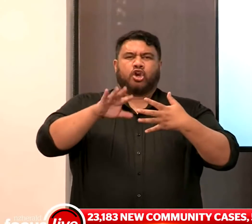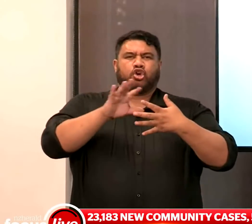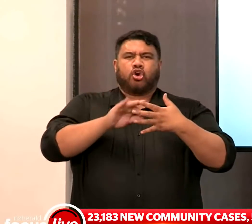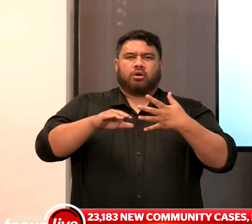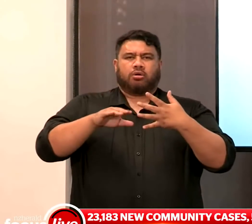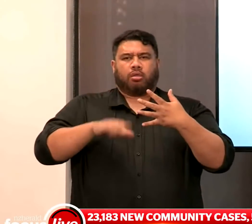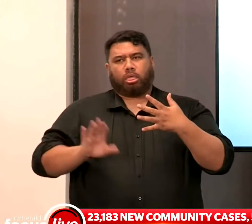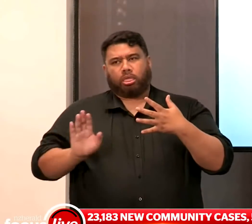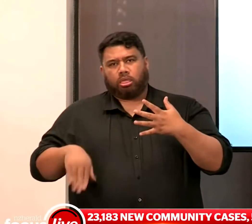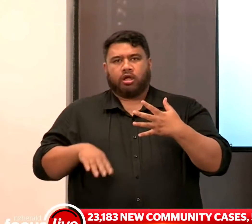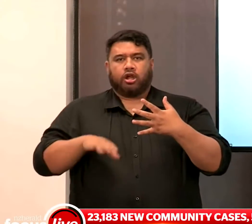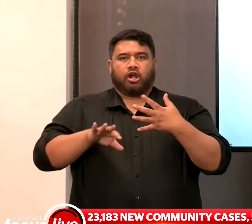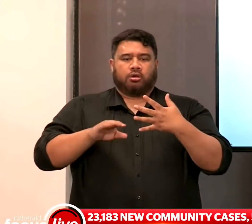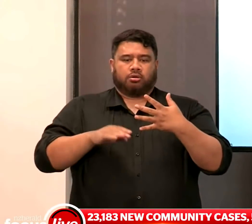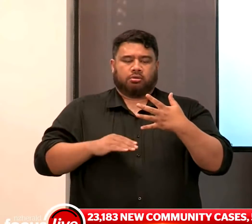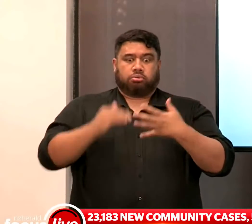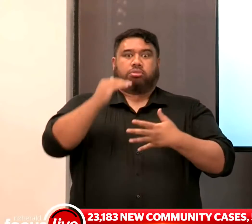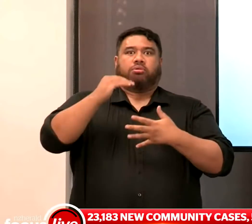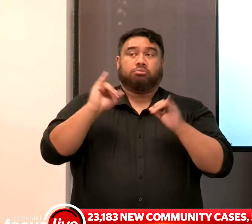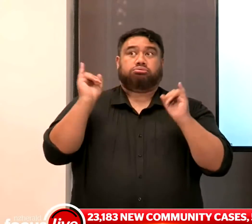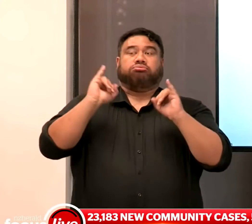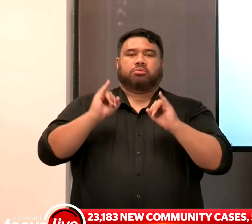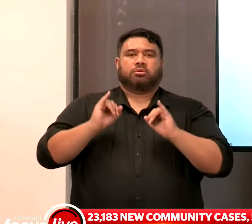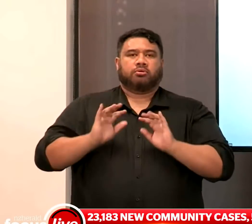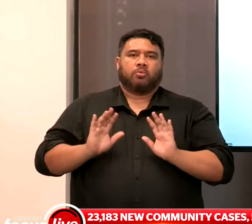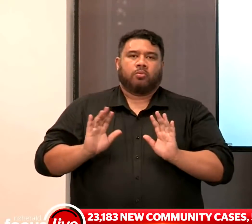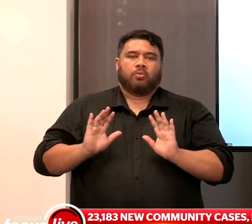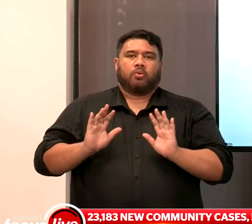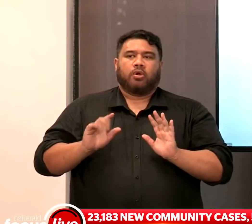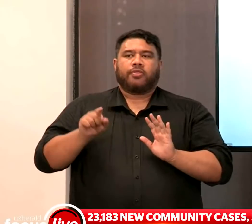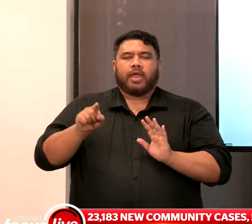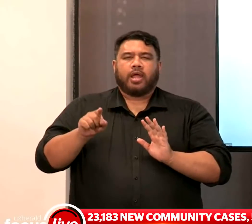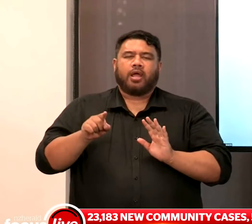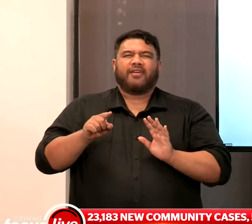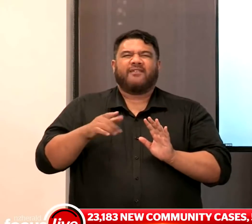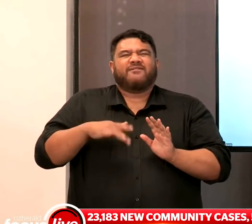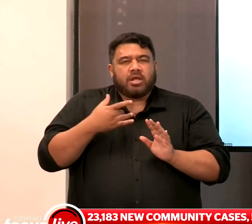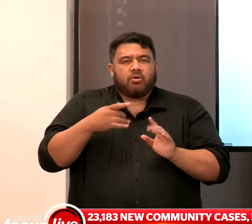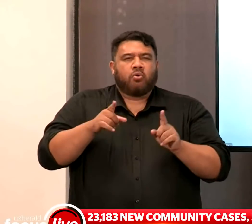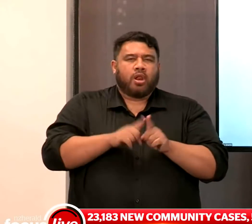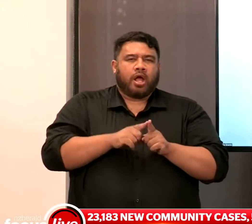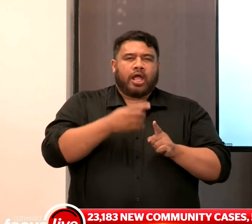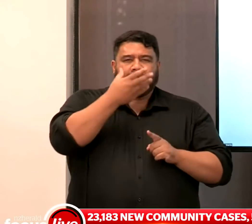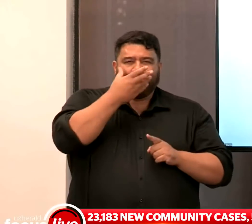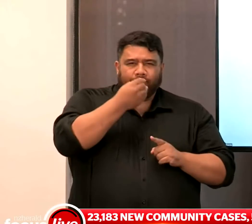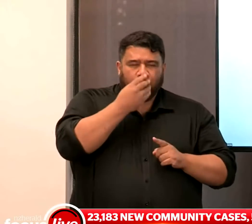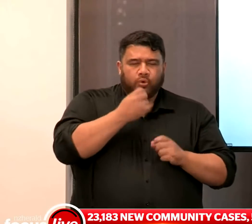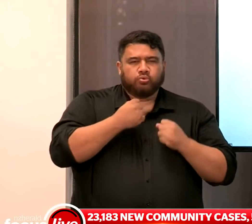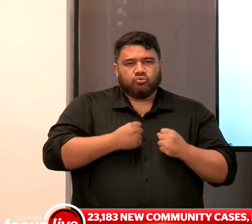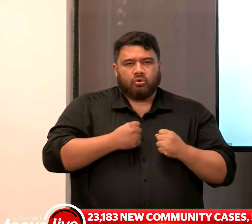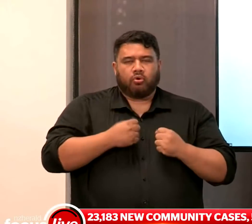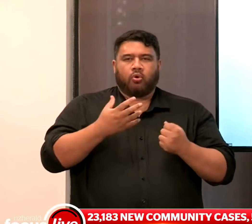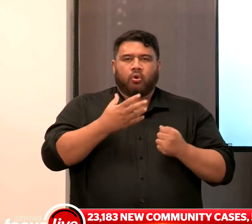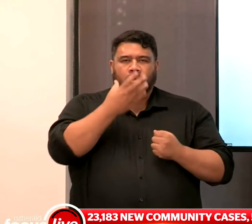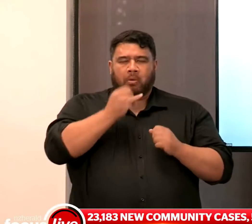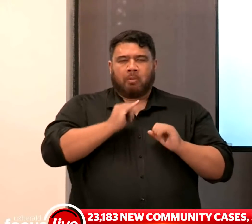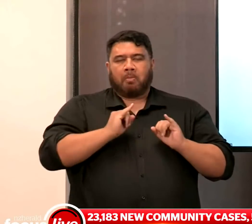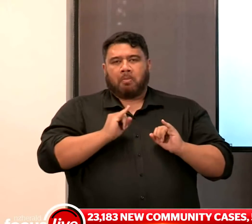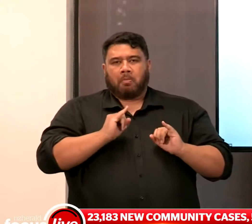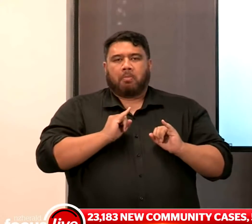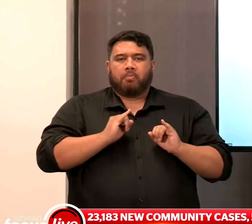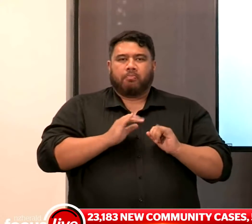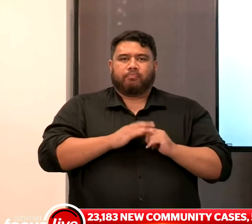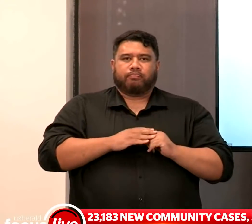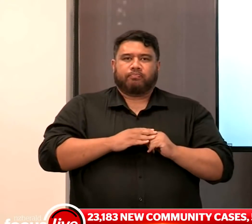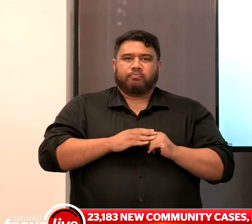and because of this particular variant, it is more similar to a cold or the flu. And most people will be